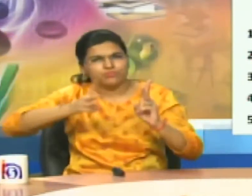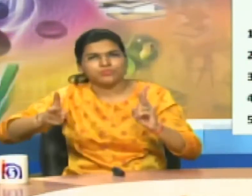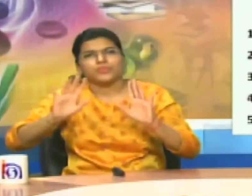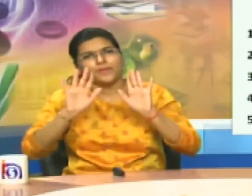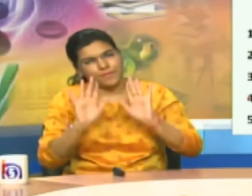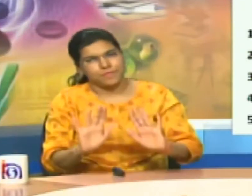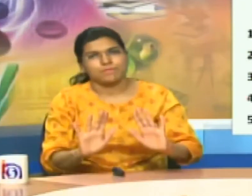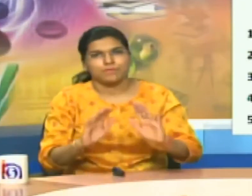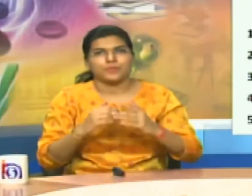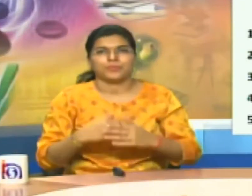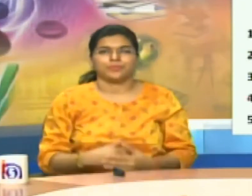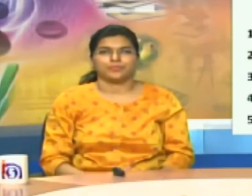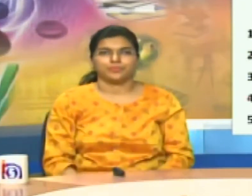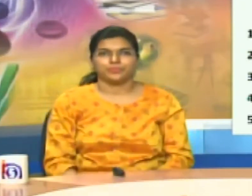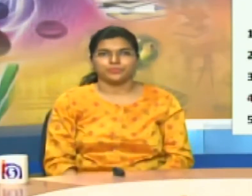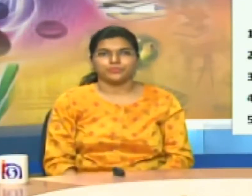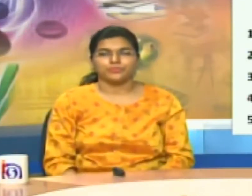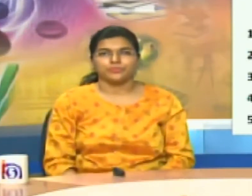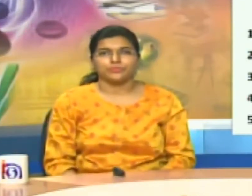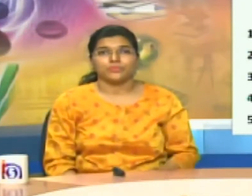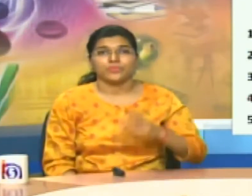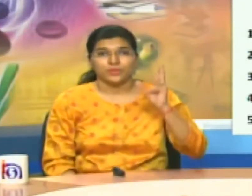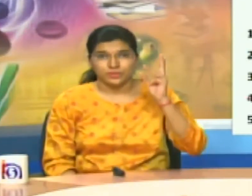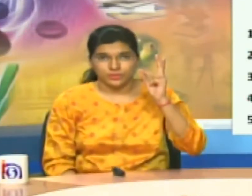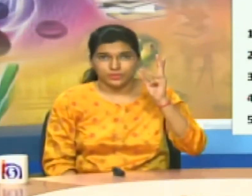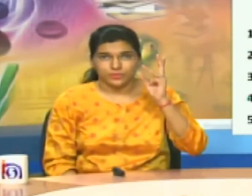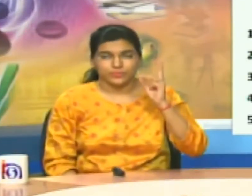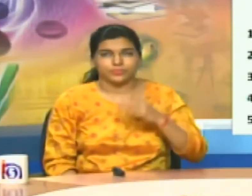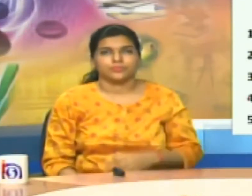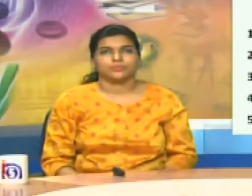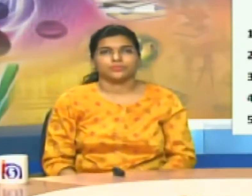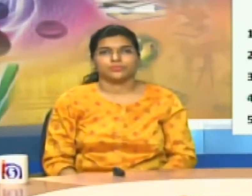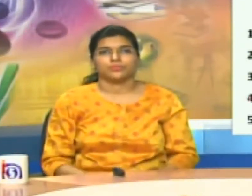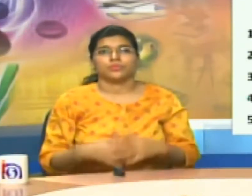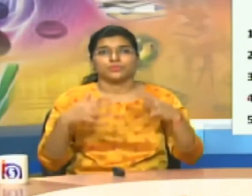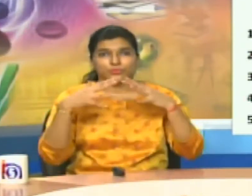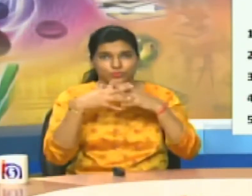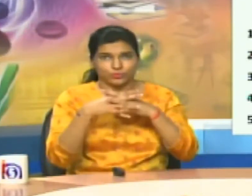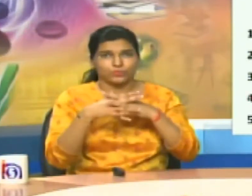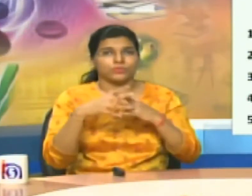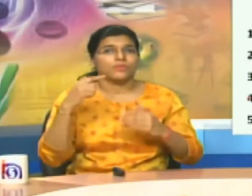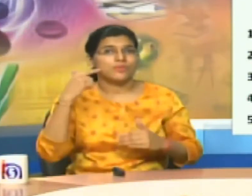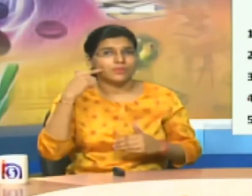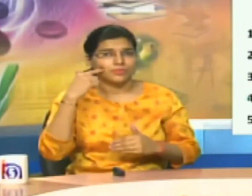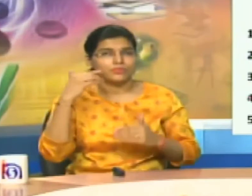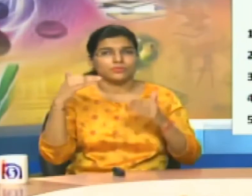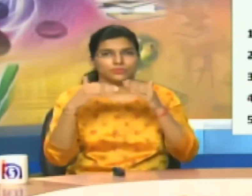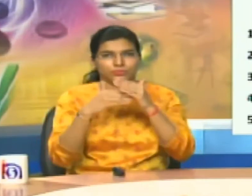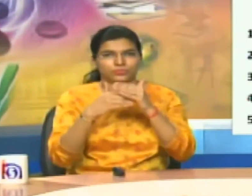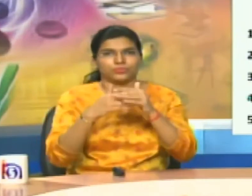arrow if you want to put, there are different shapes in it. And the third number is